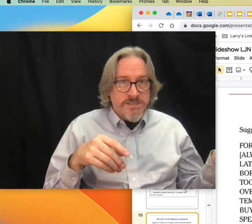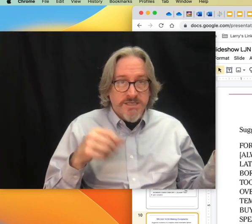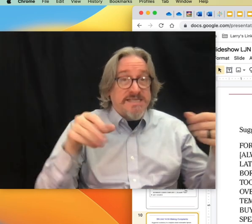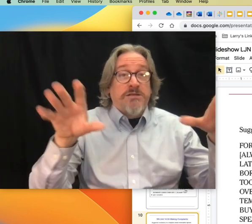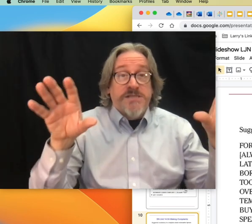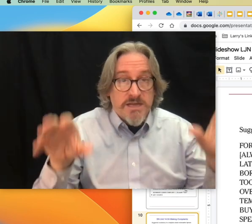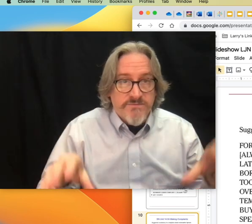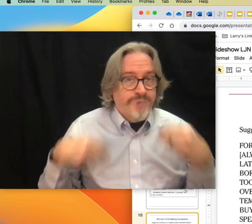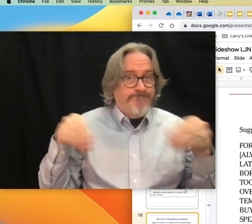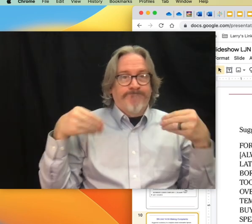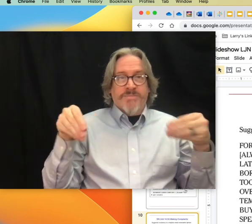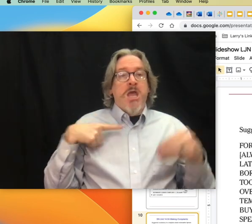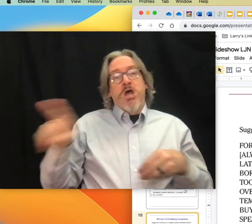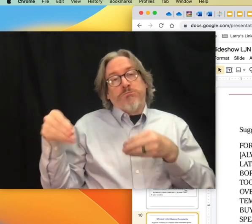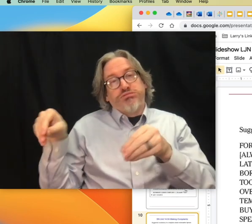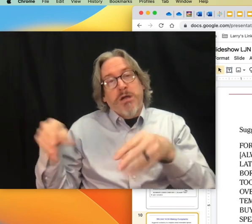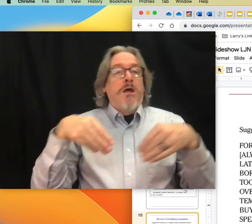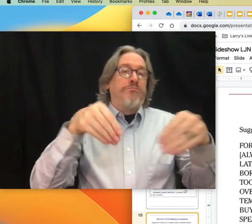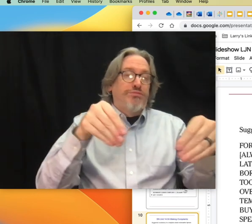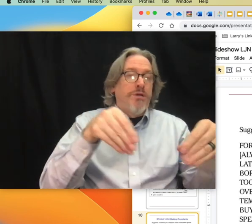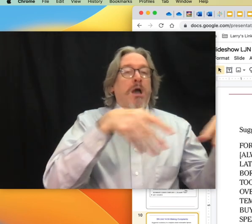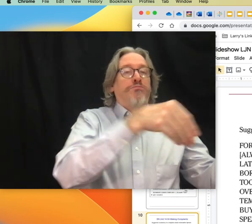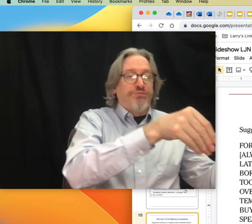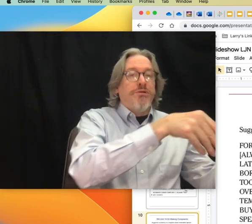flea markets and sells stuff,